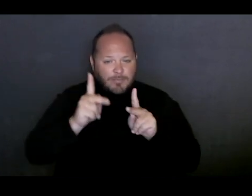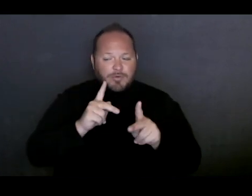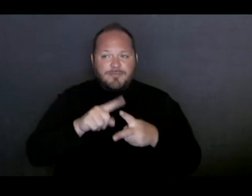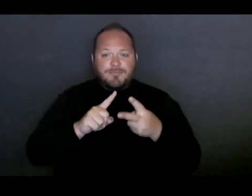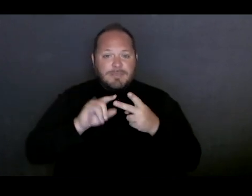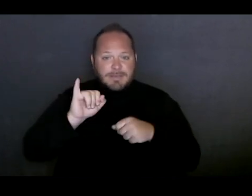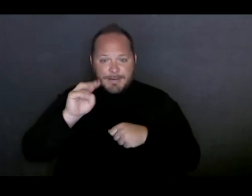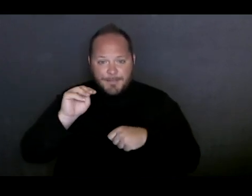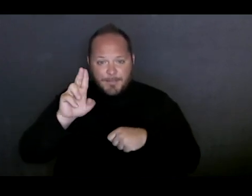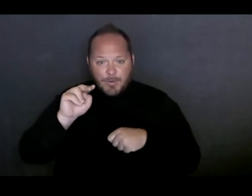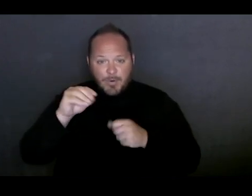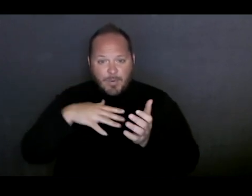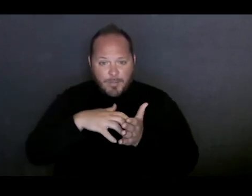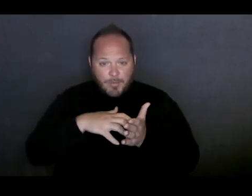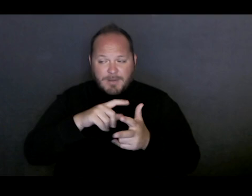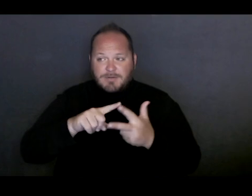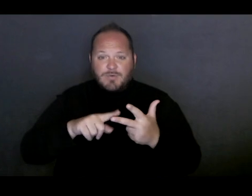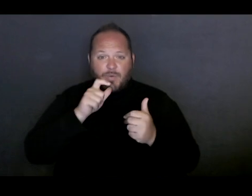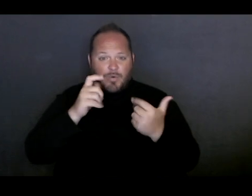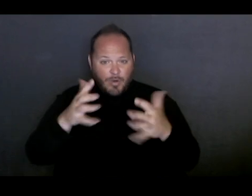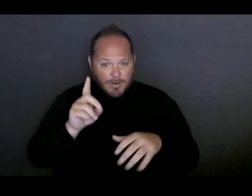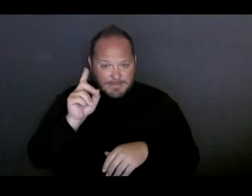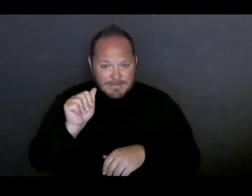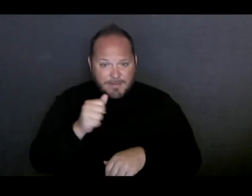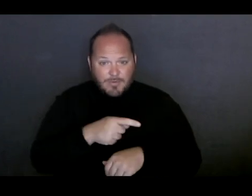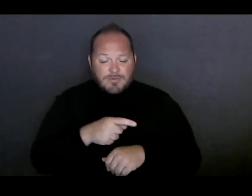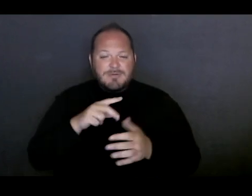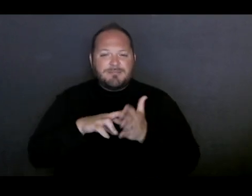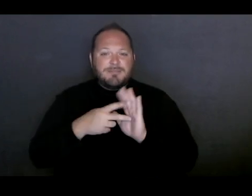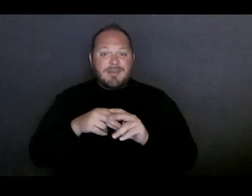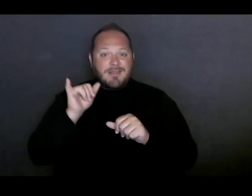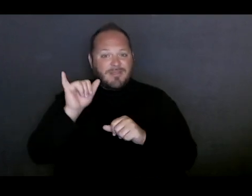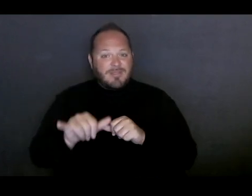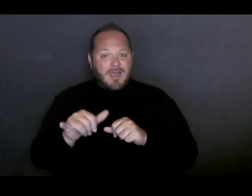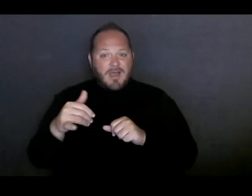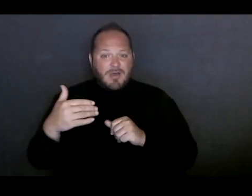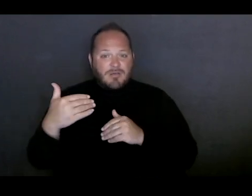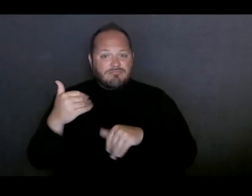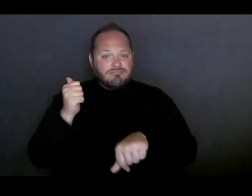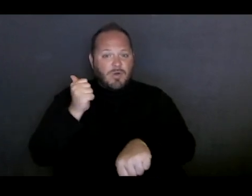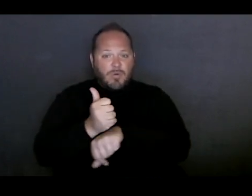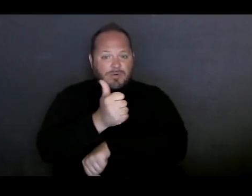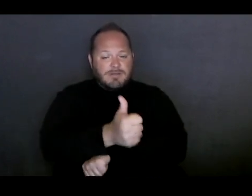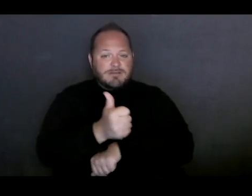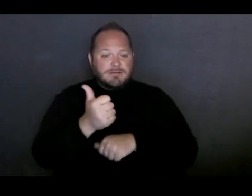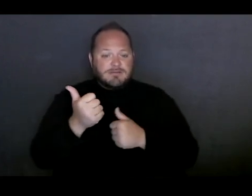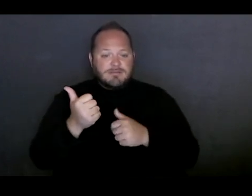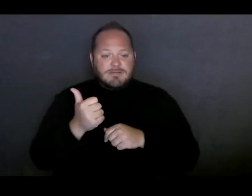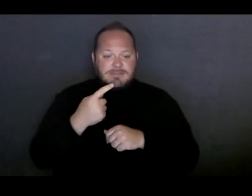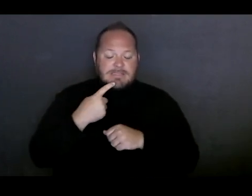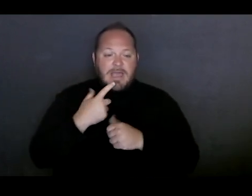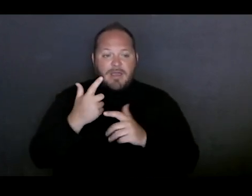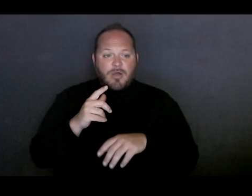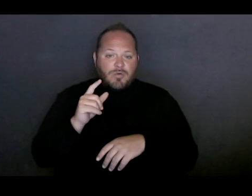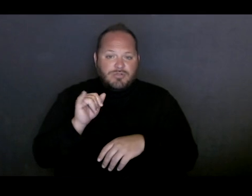putting this individual onus and saying basically, well, it's just unvaccinated people and it's their own fault who are getting